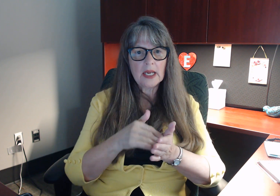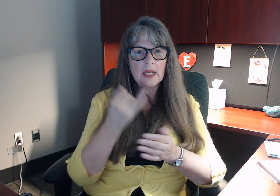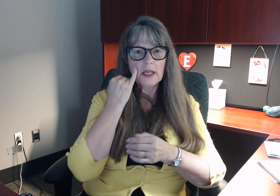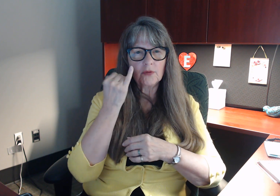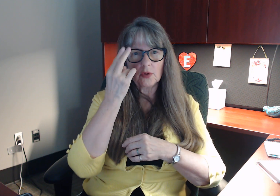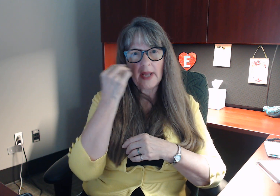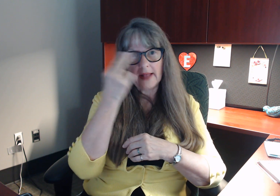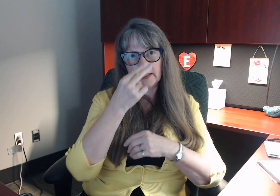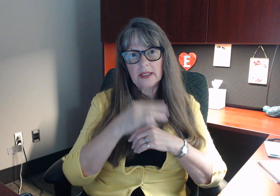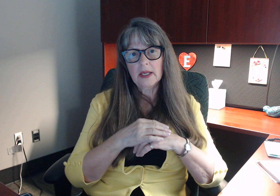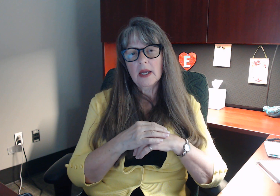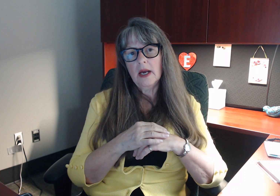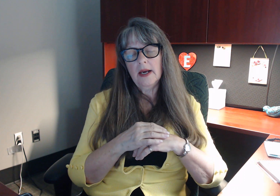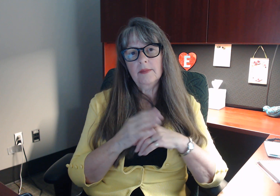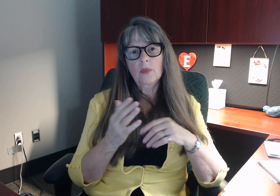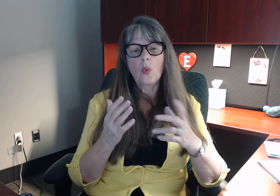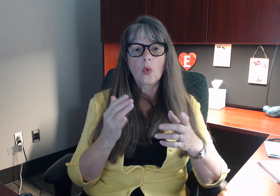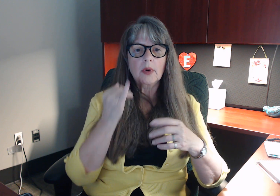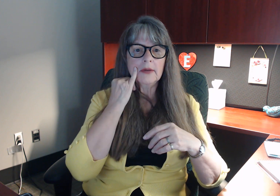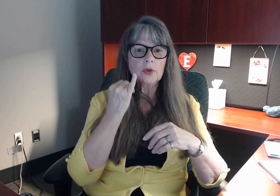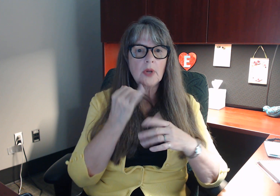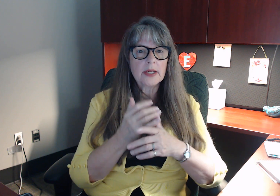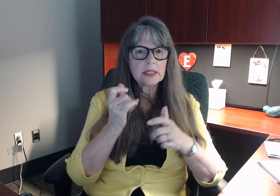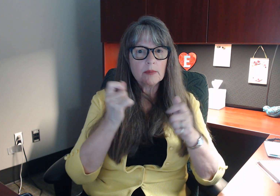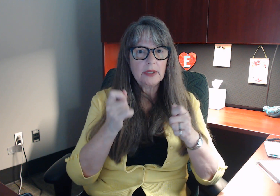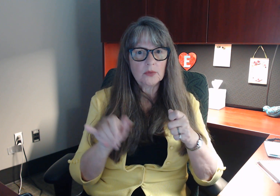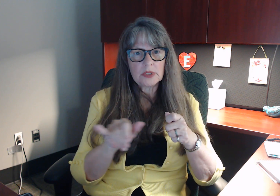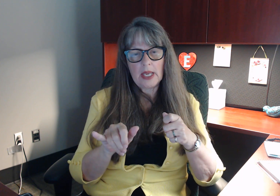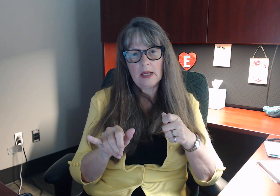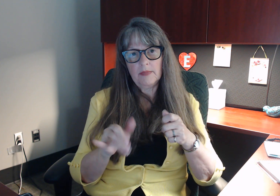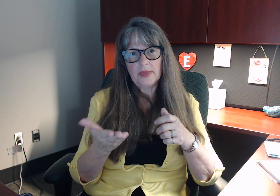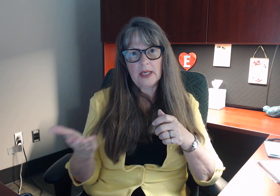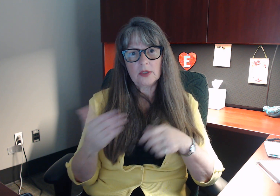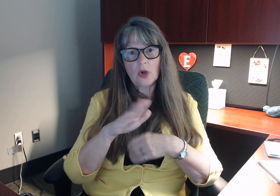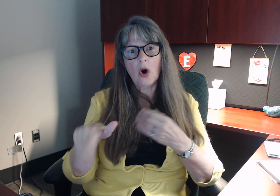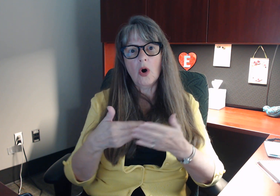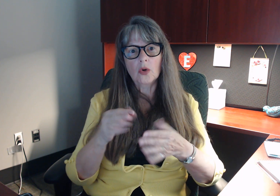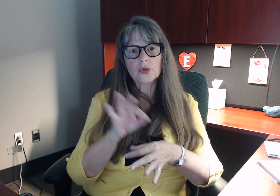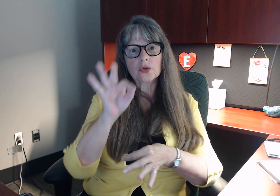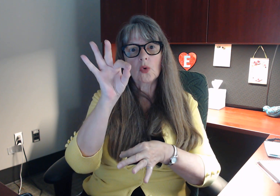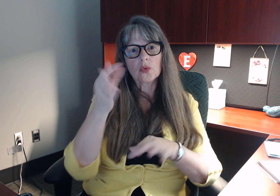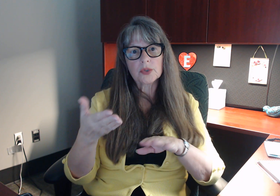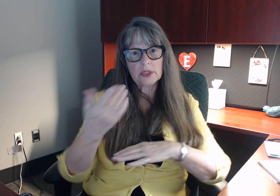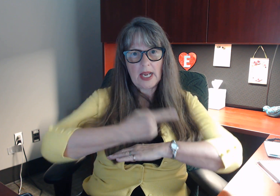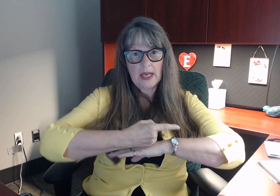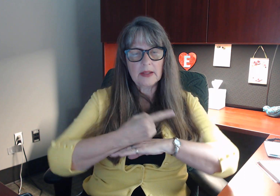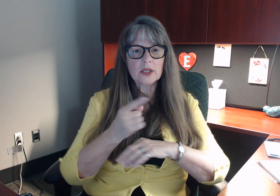Again, if you're Catholic, or if you kind of celebrate those same things, All Souls Day, and that's for